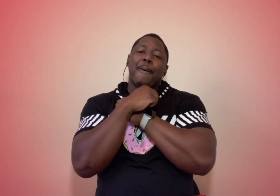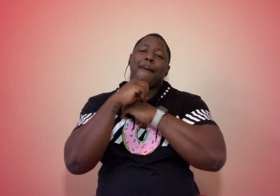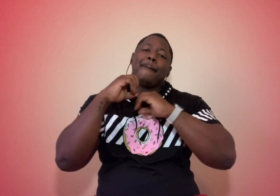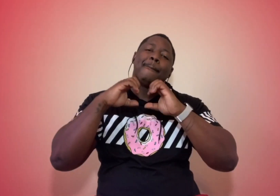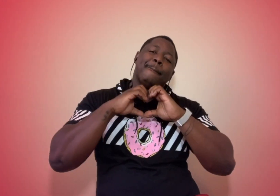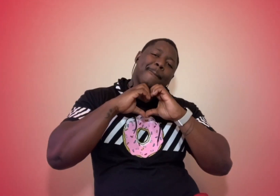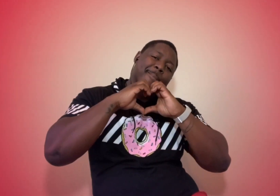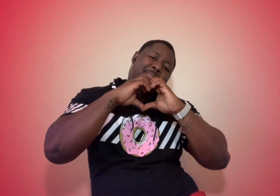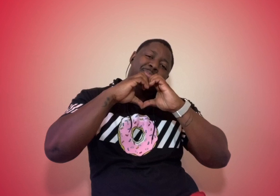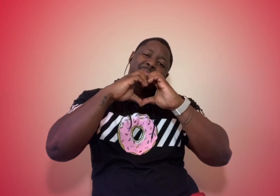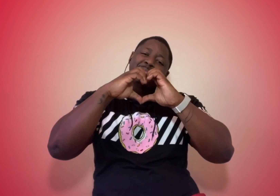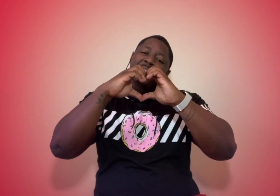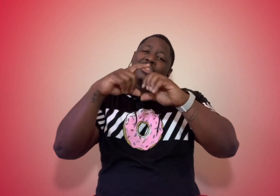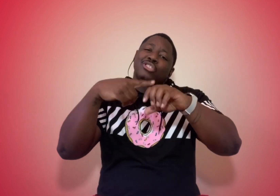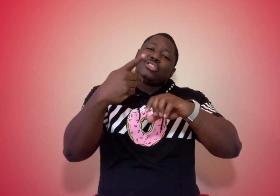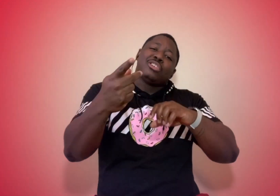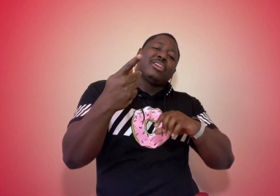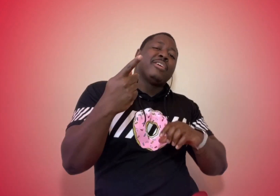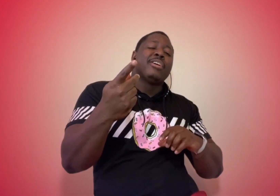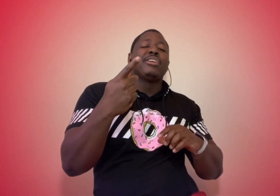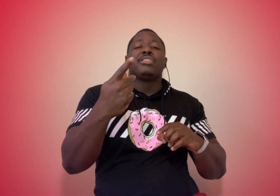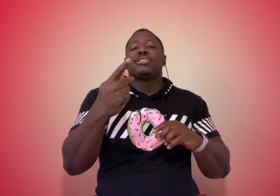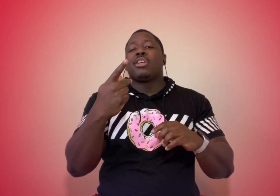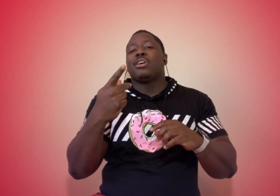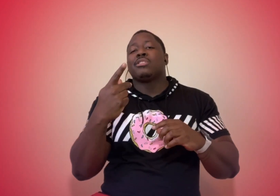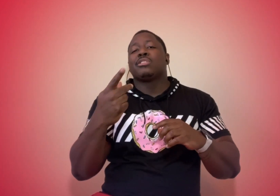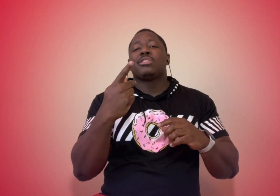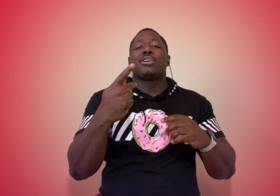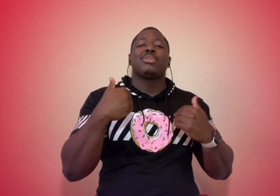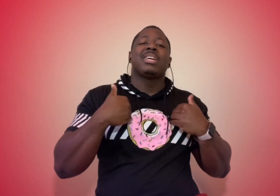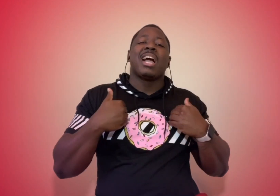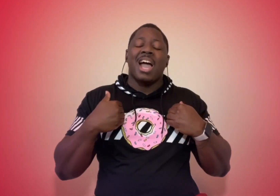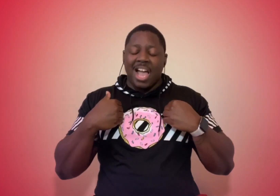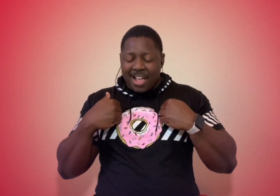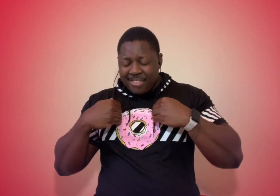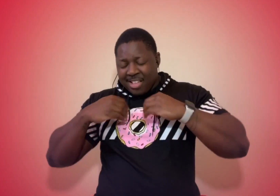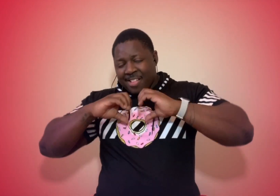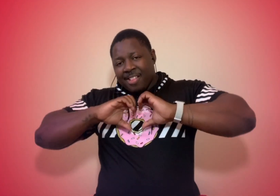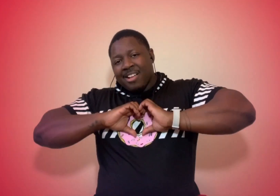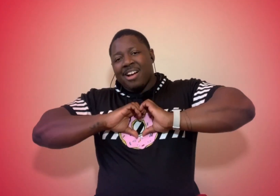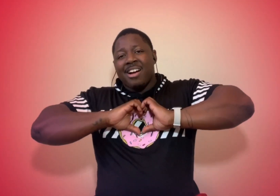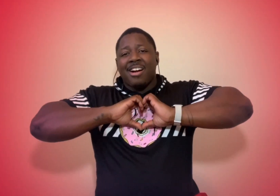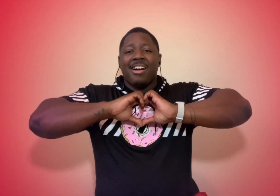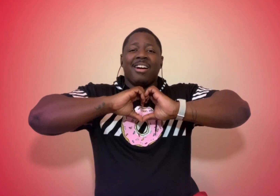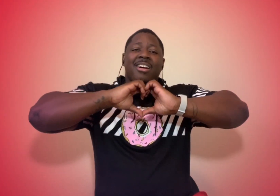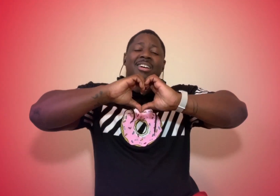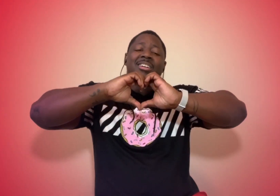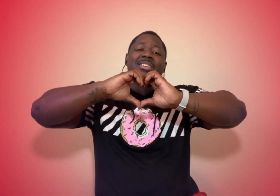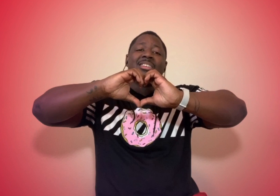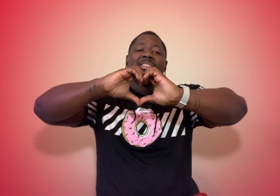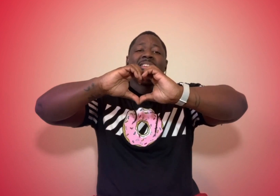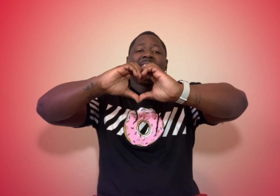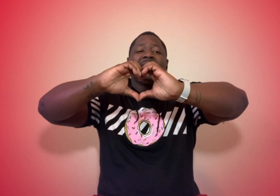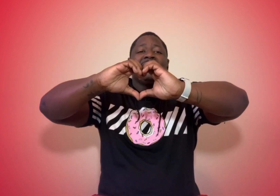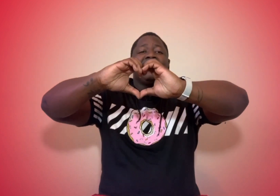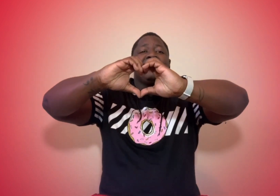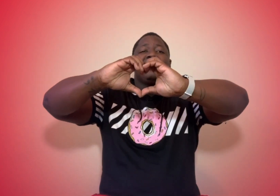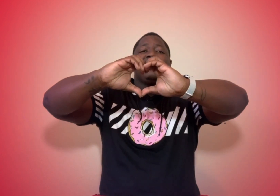love, love, love, love. Long as we got love, love,